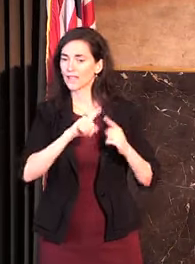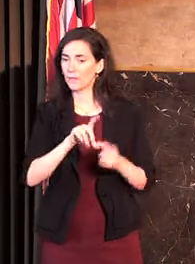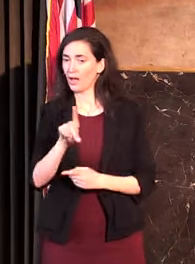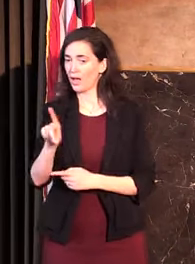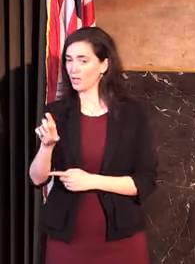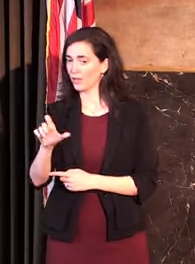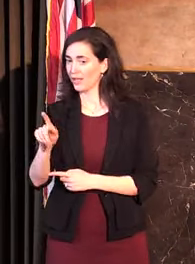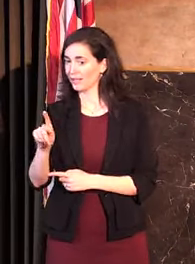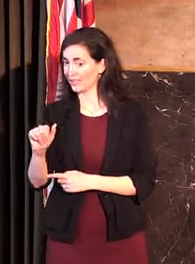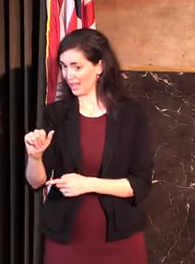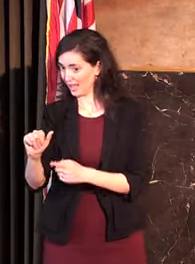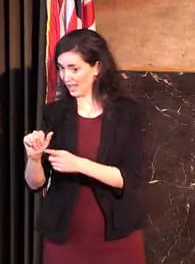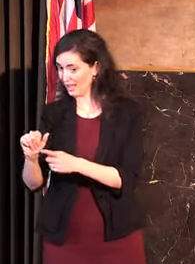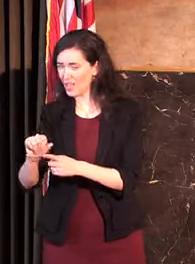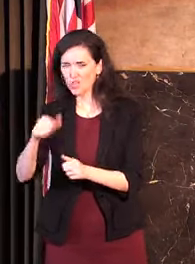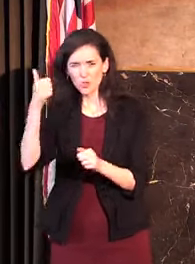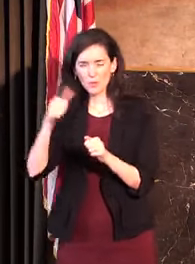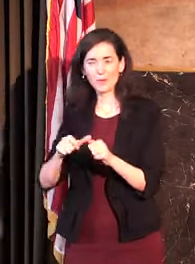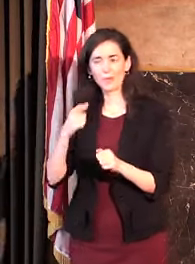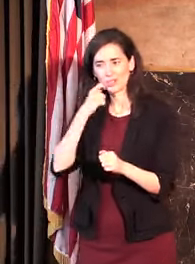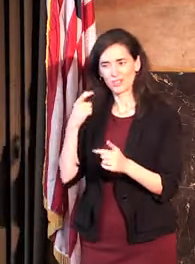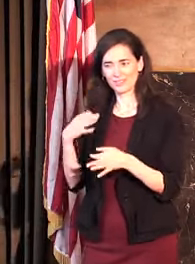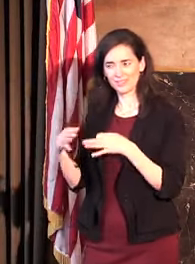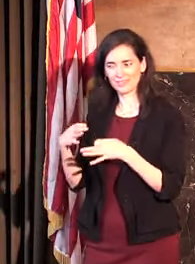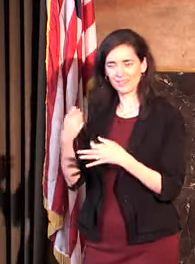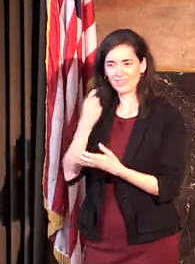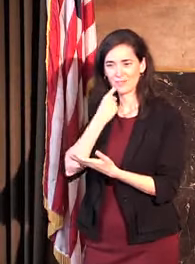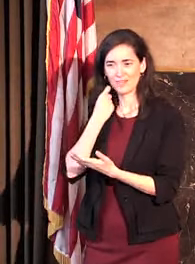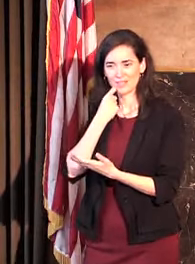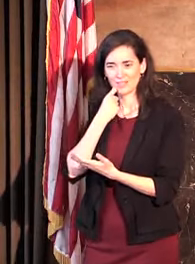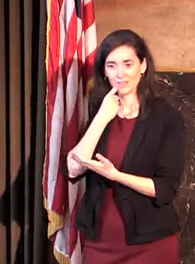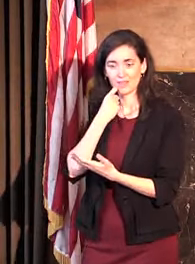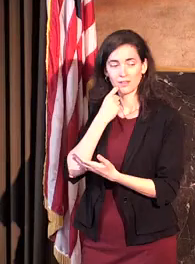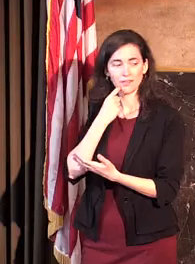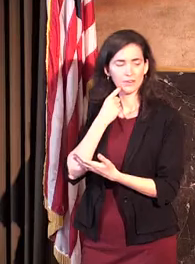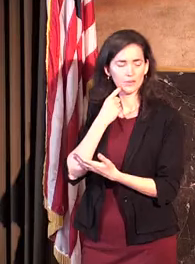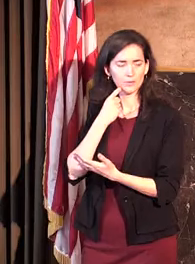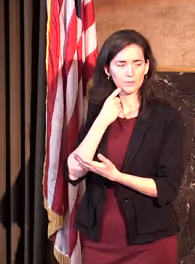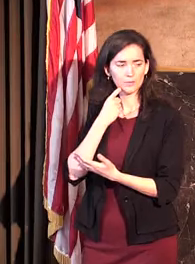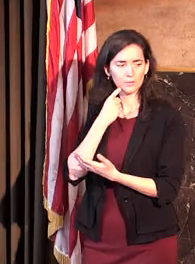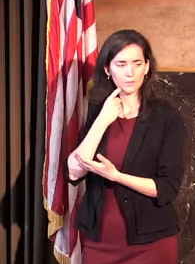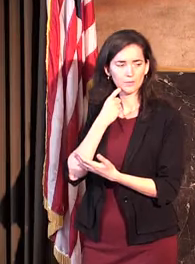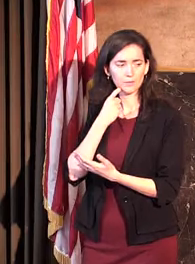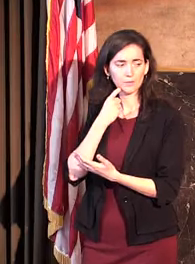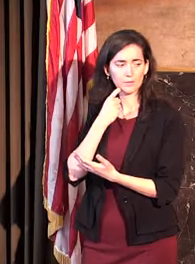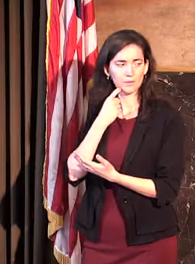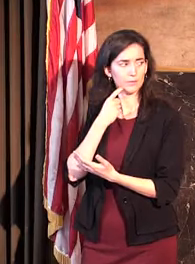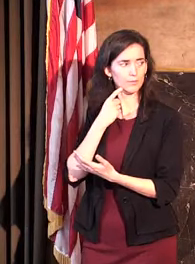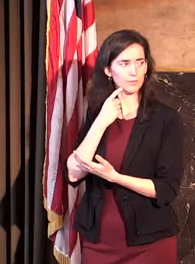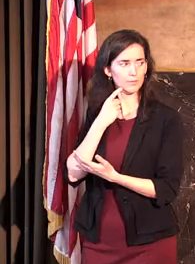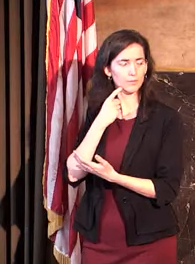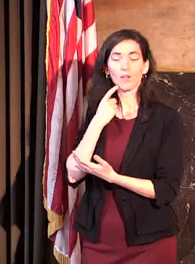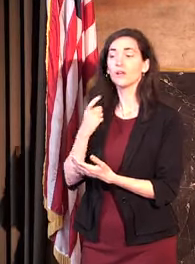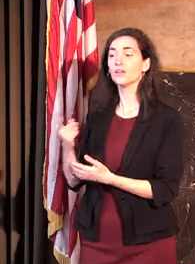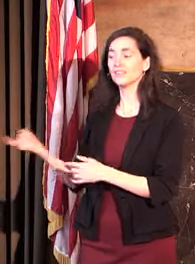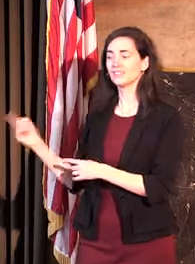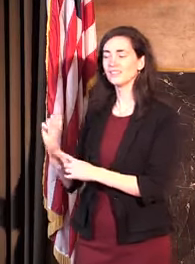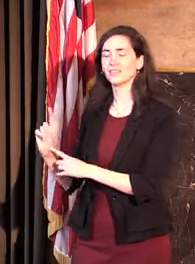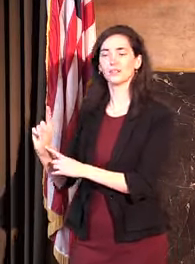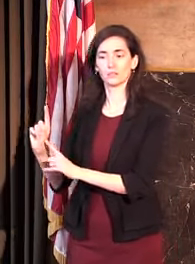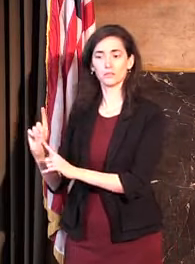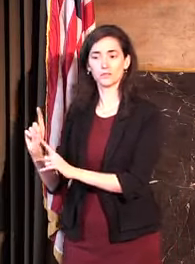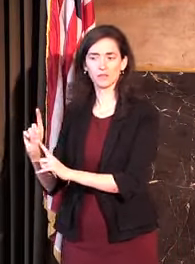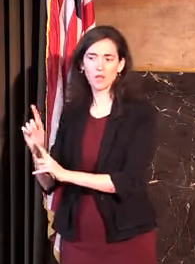to keep in mind what we just very recently went through. And Dr. Mitchell and her team can give a firsthand experience of what that was like